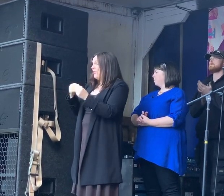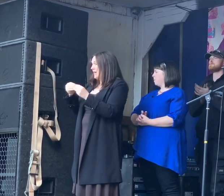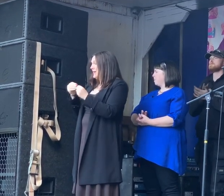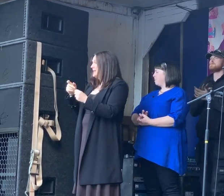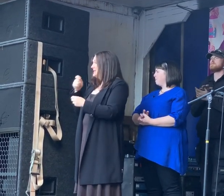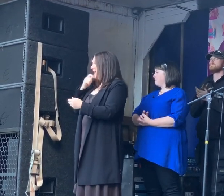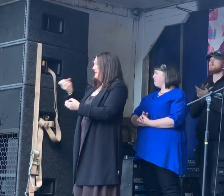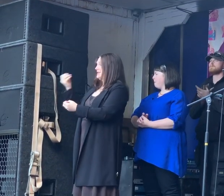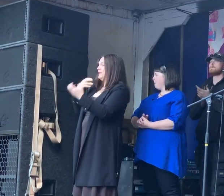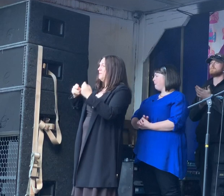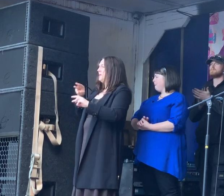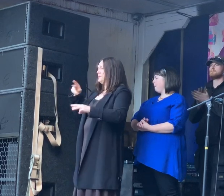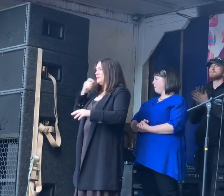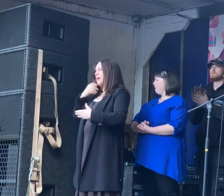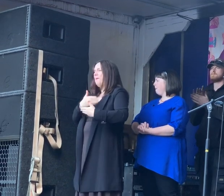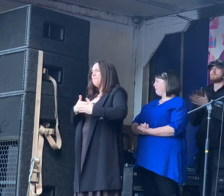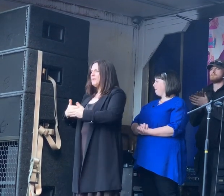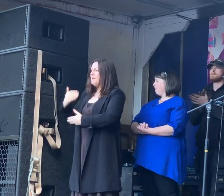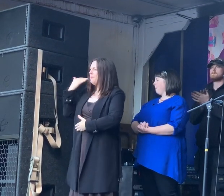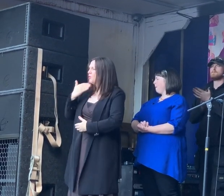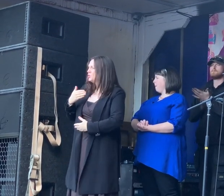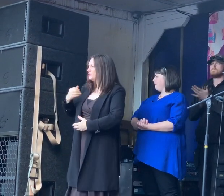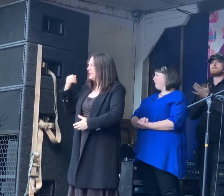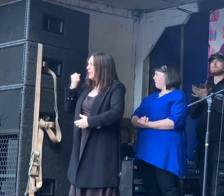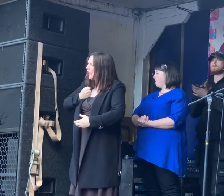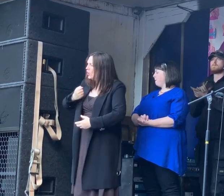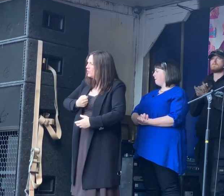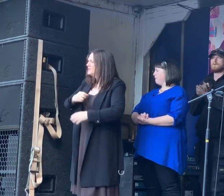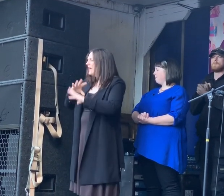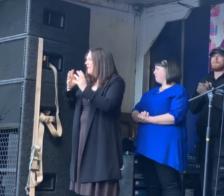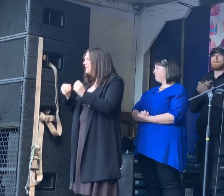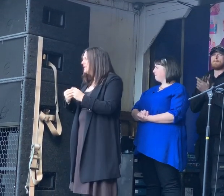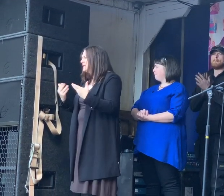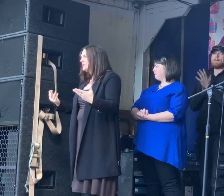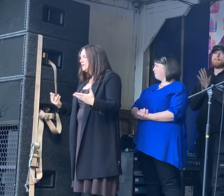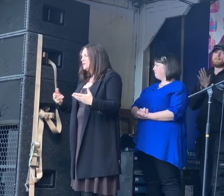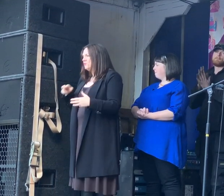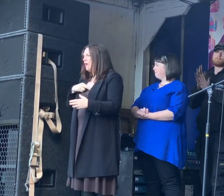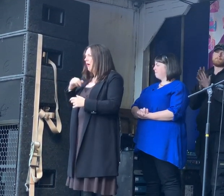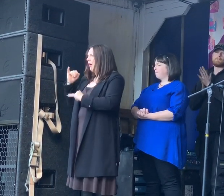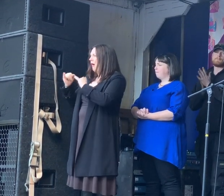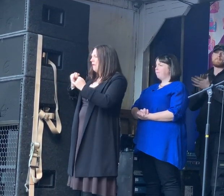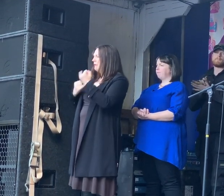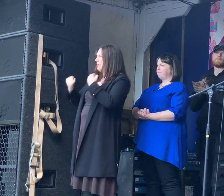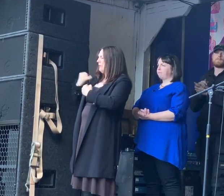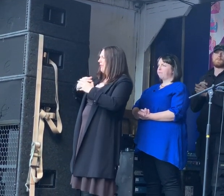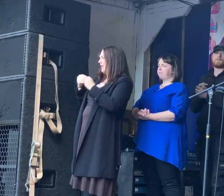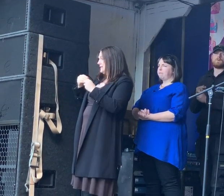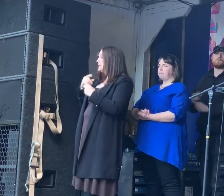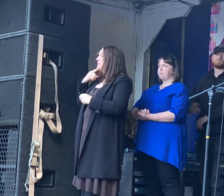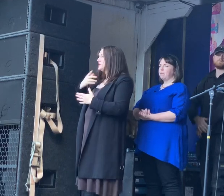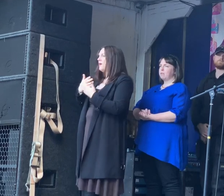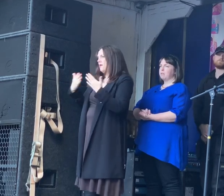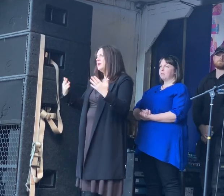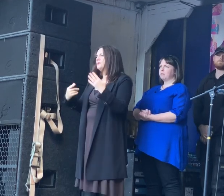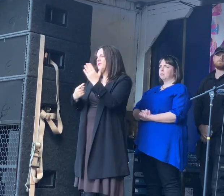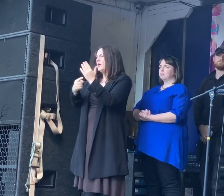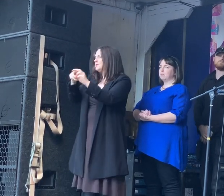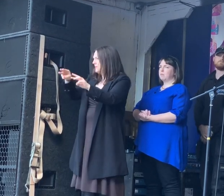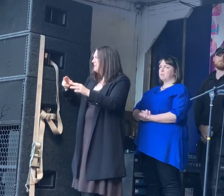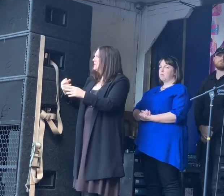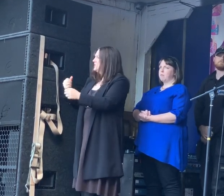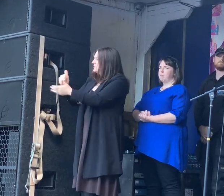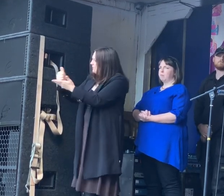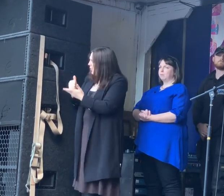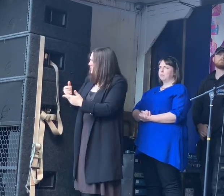have said to us, being called baby murderers and killers and, well, you know, all horrible things, we've had thousands of people support and love us.